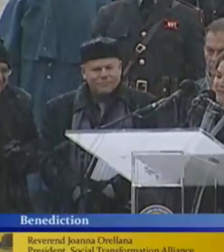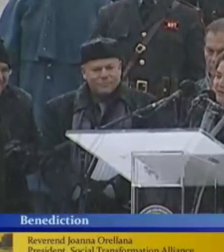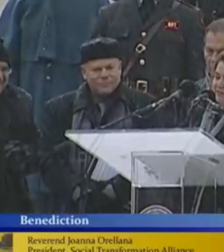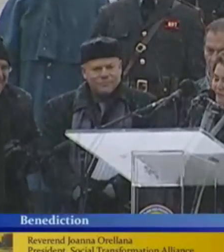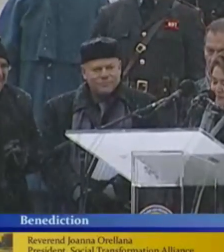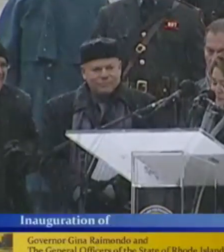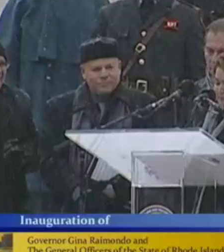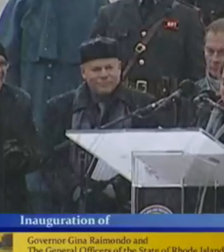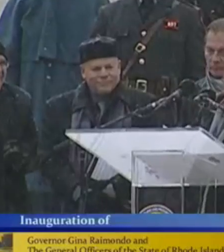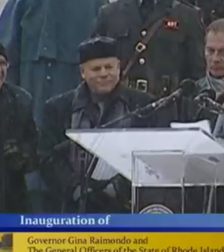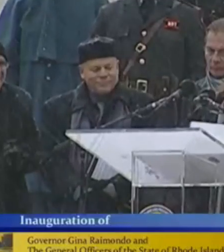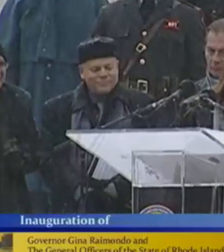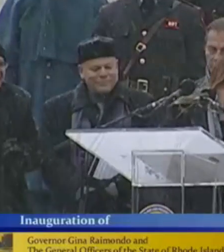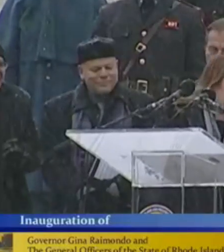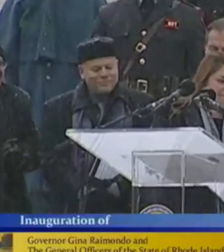and strife.